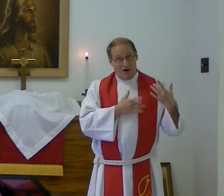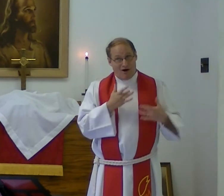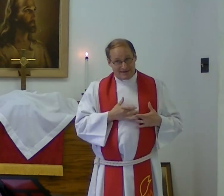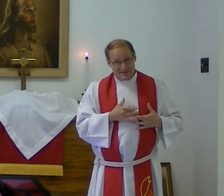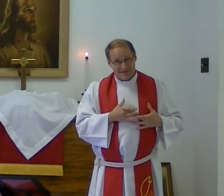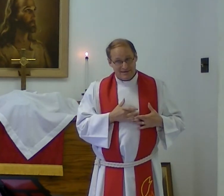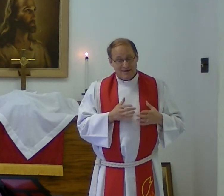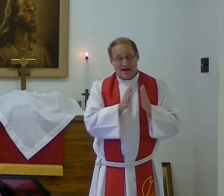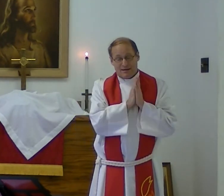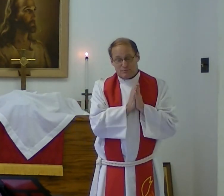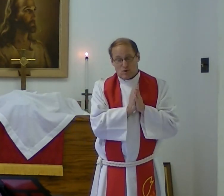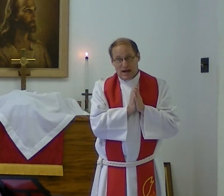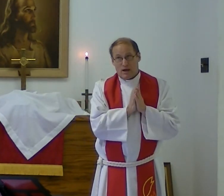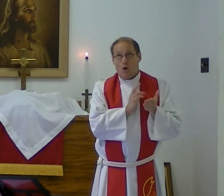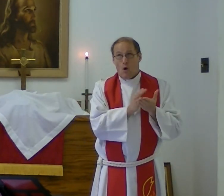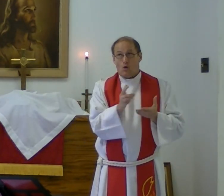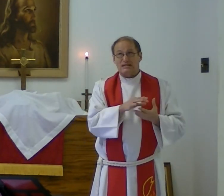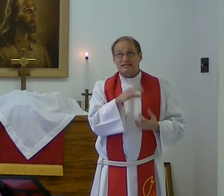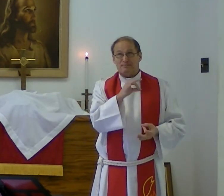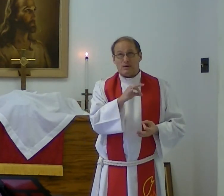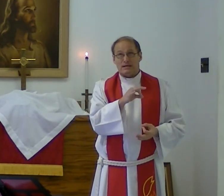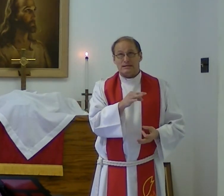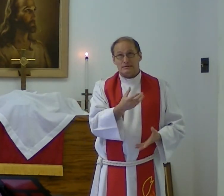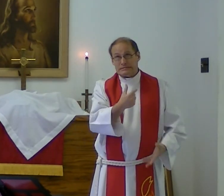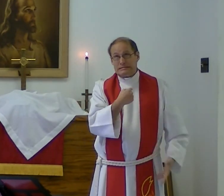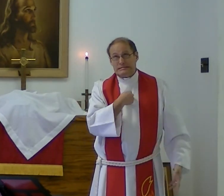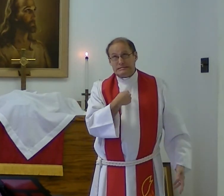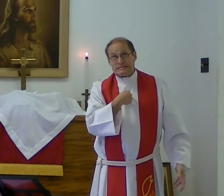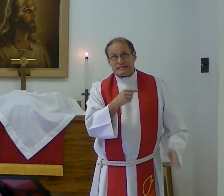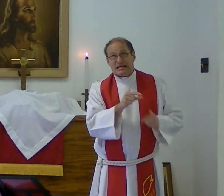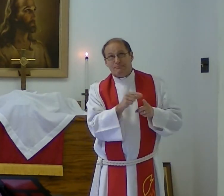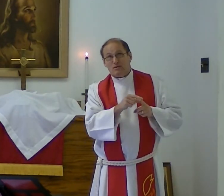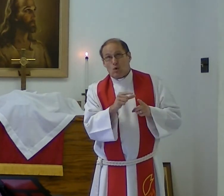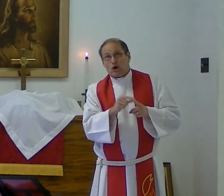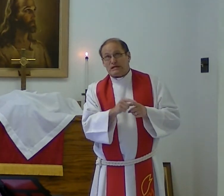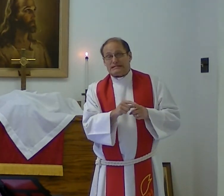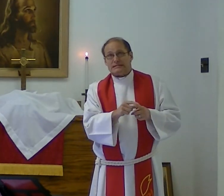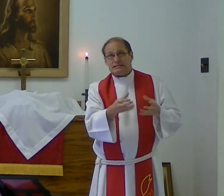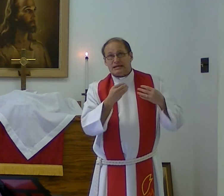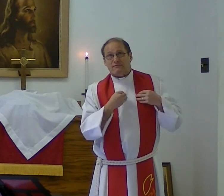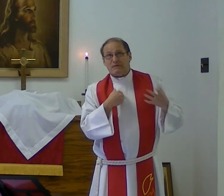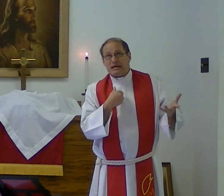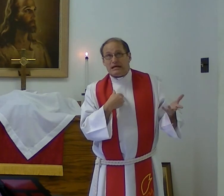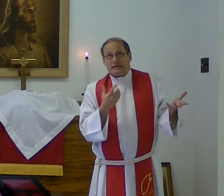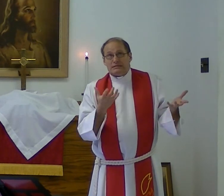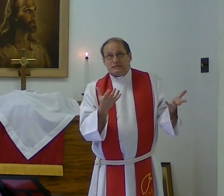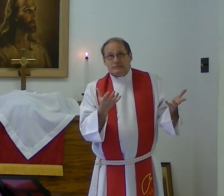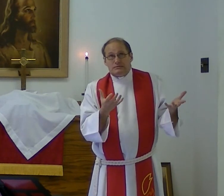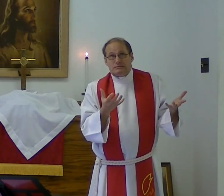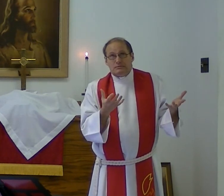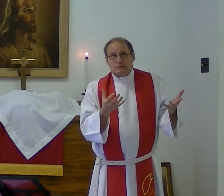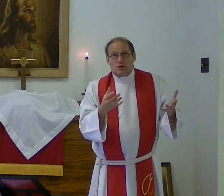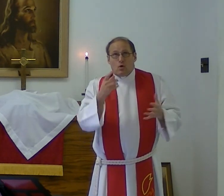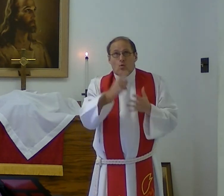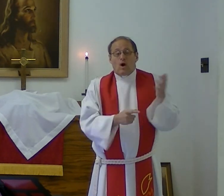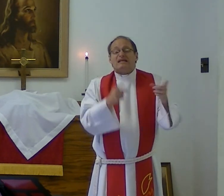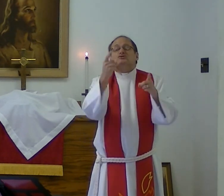heart, I am praying, Holy Spirit, give me words, give me what is